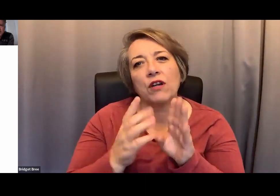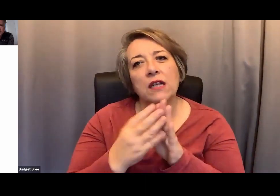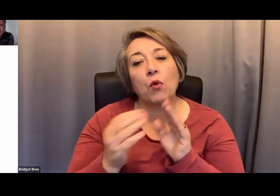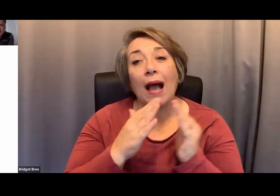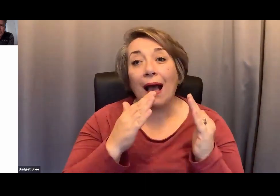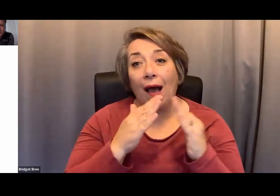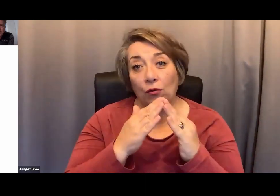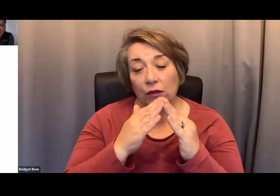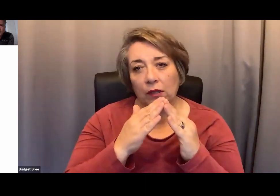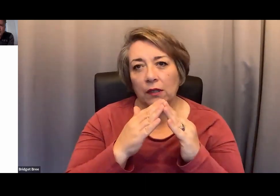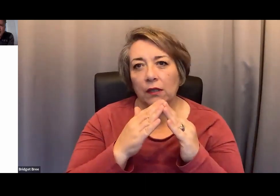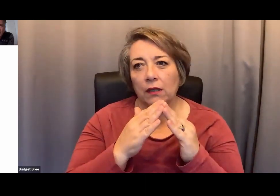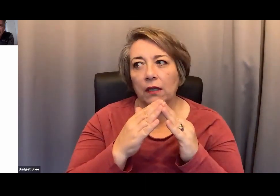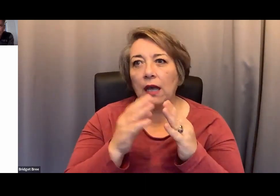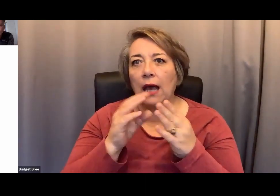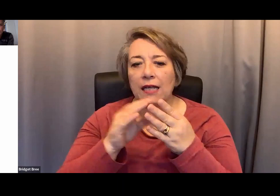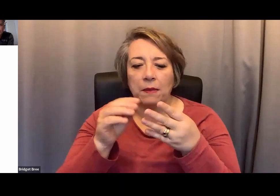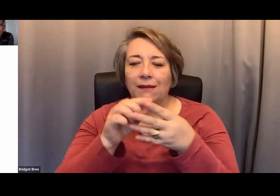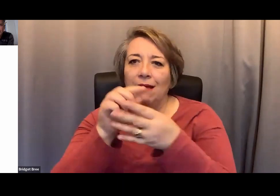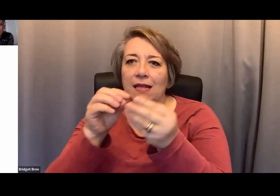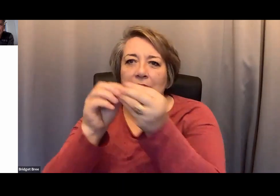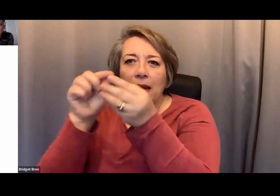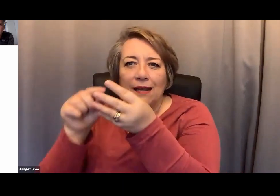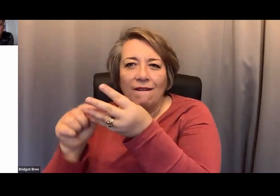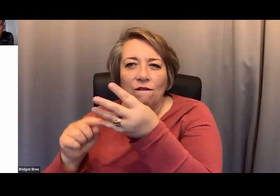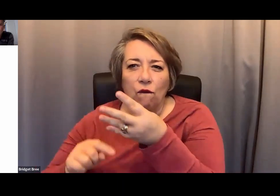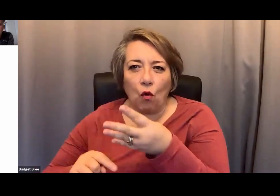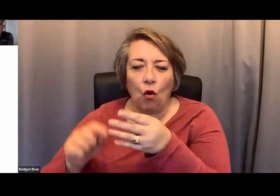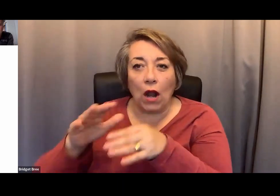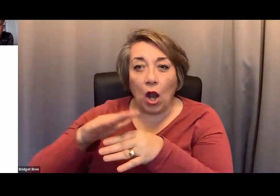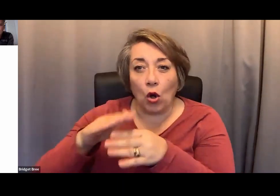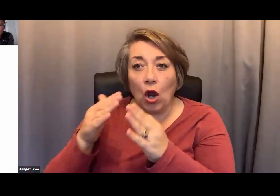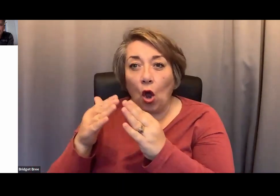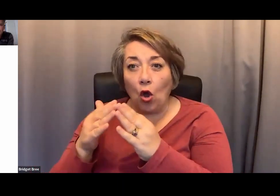impact areas, affordable housing, high quality homes, and then also